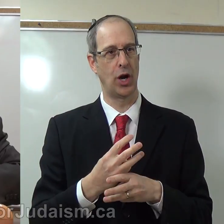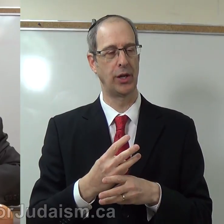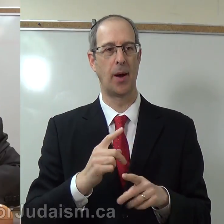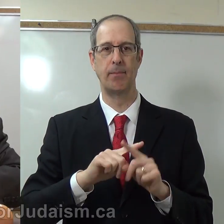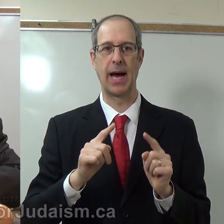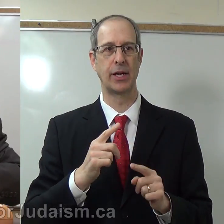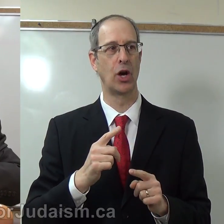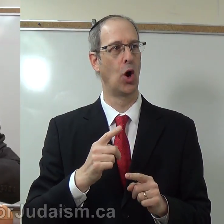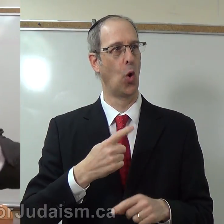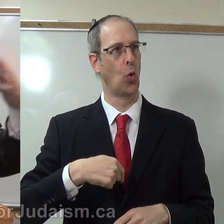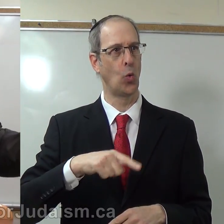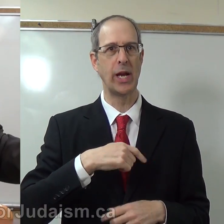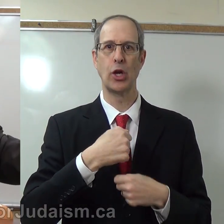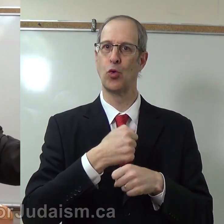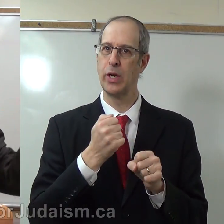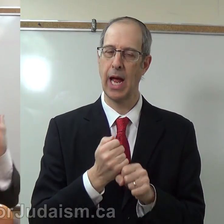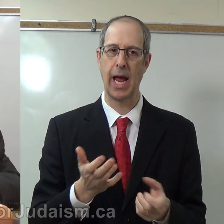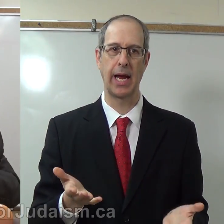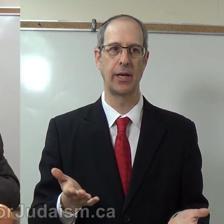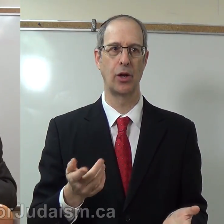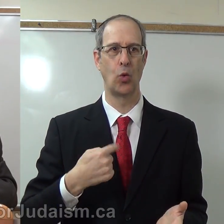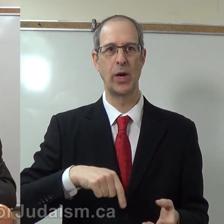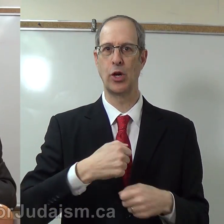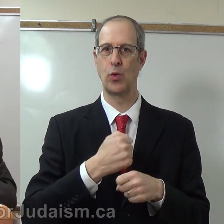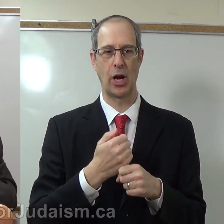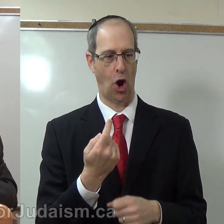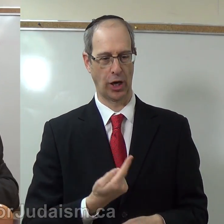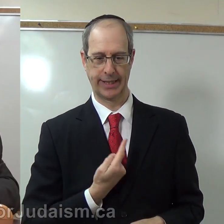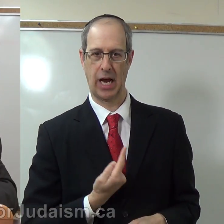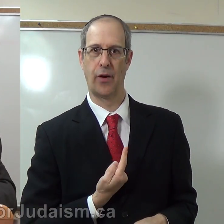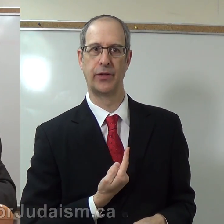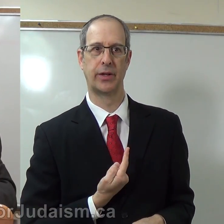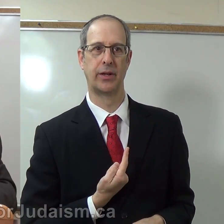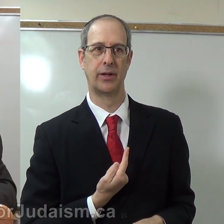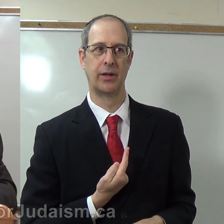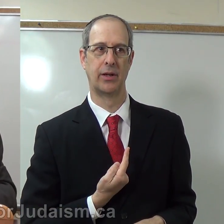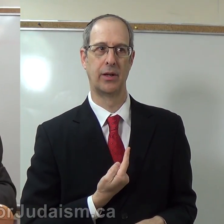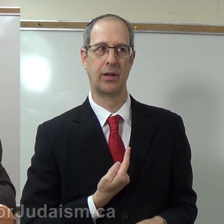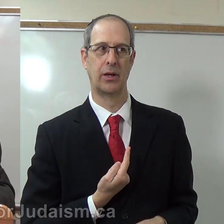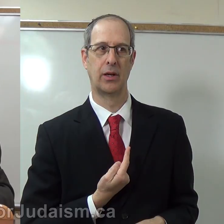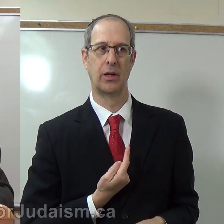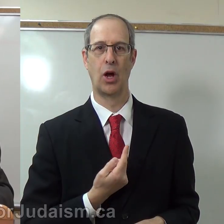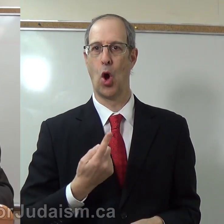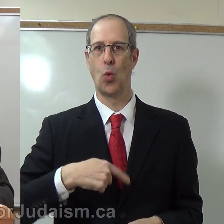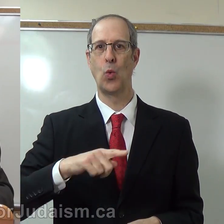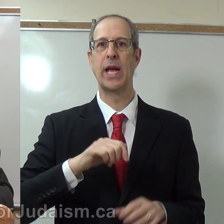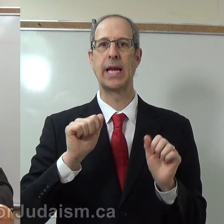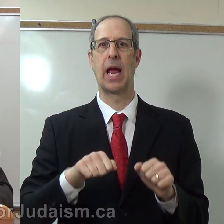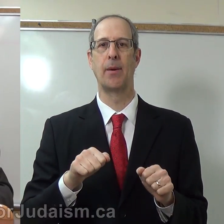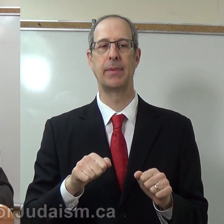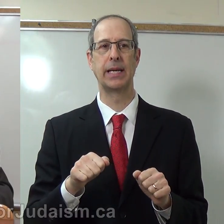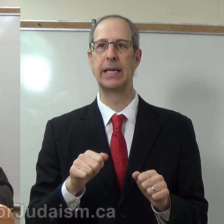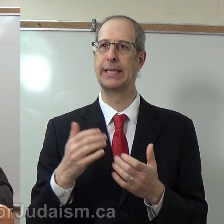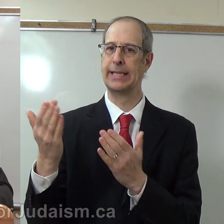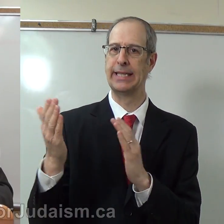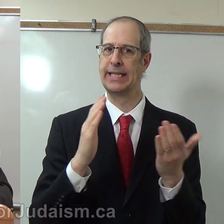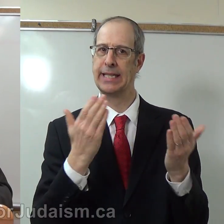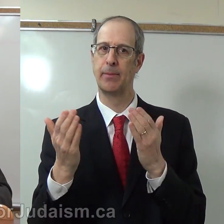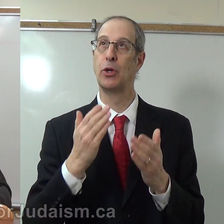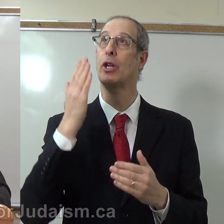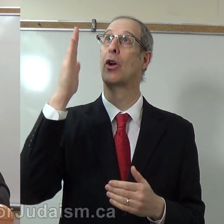we are creators we create ourselves we can be very similar to God